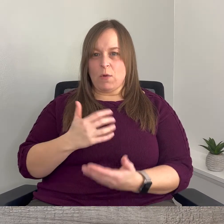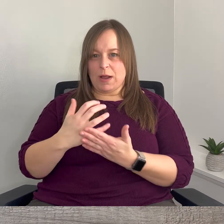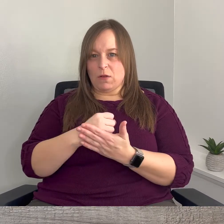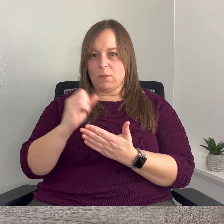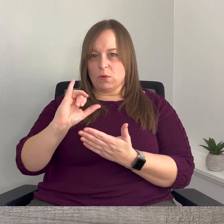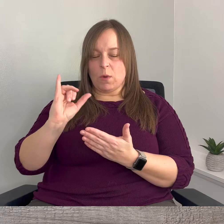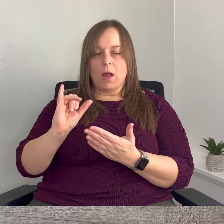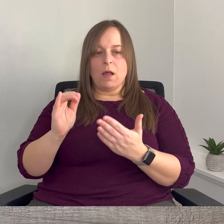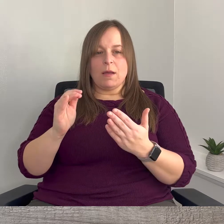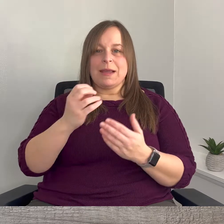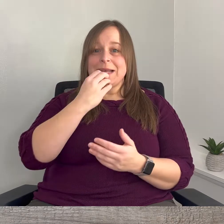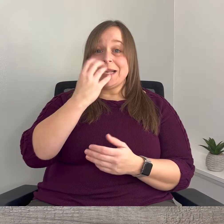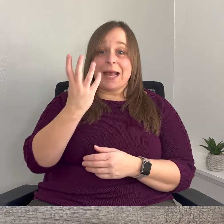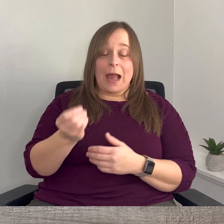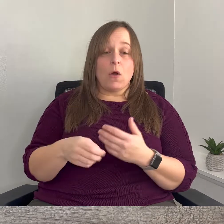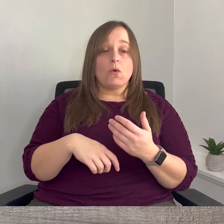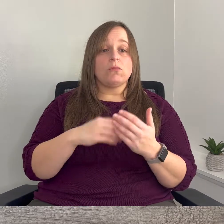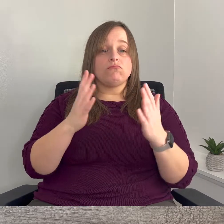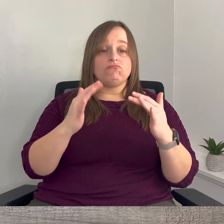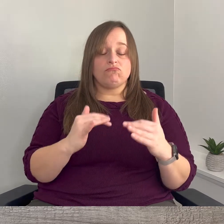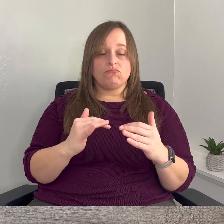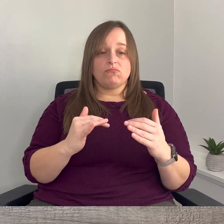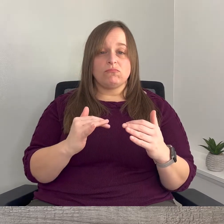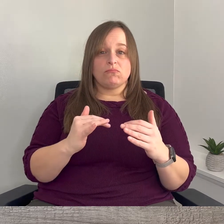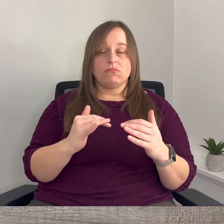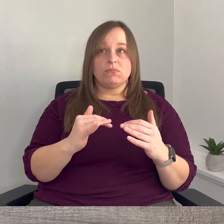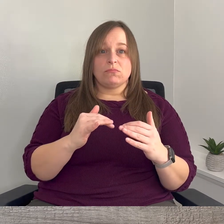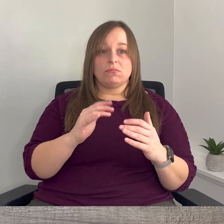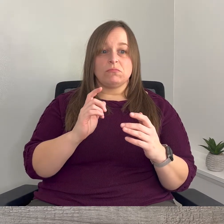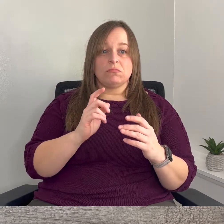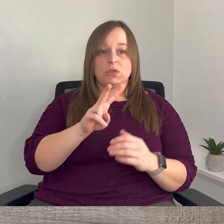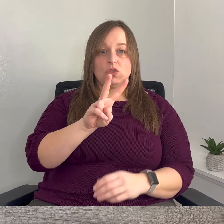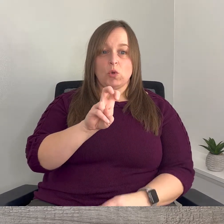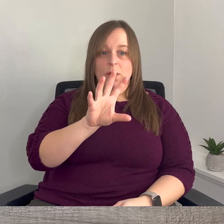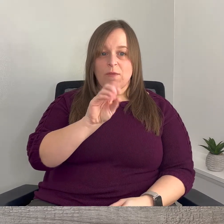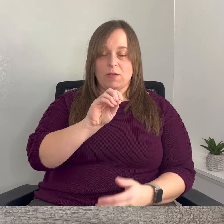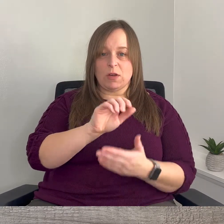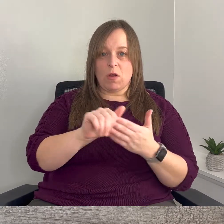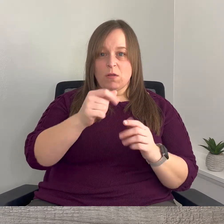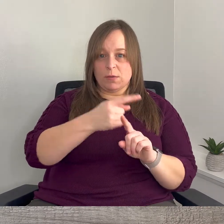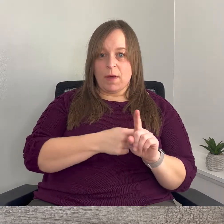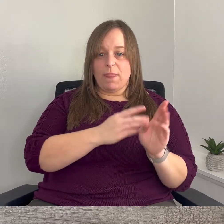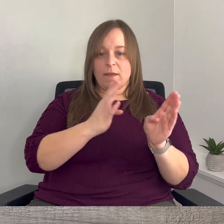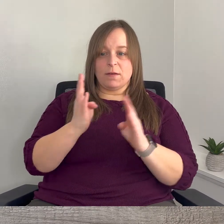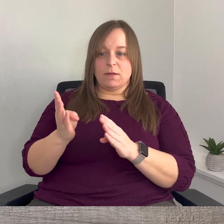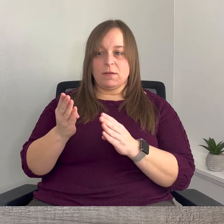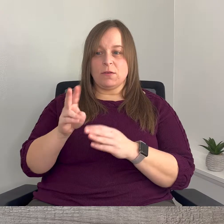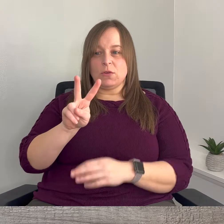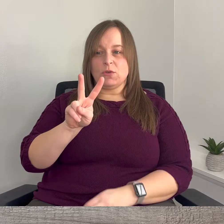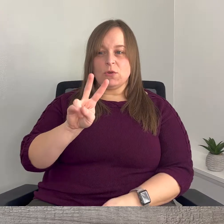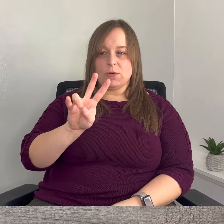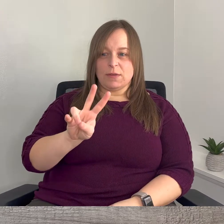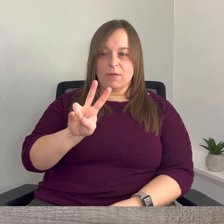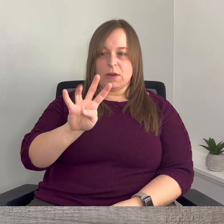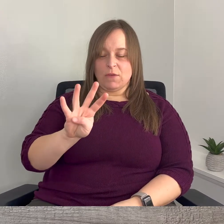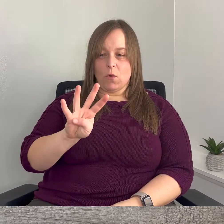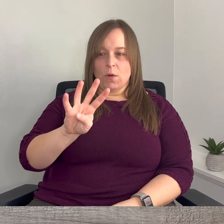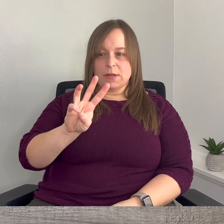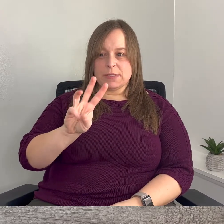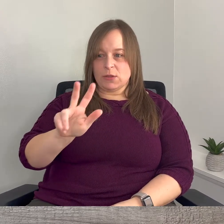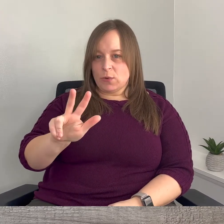1% of our income as well. Eating out, we give ourselves $250 a month. We